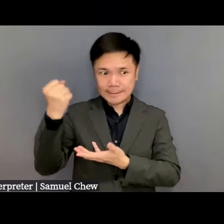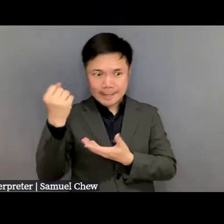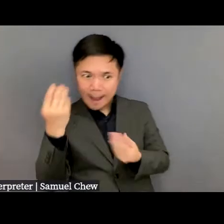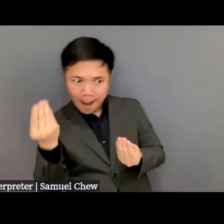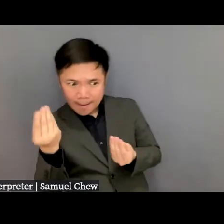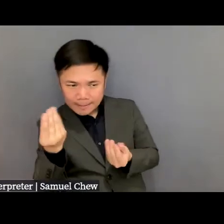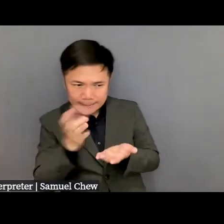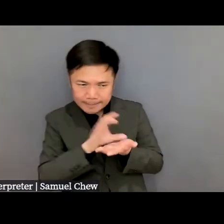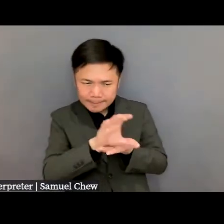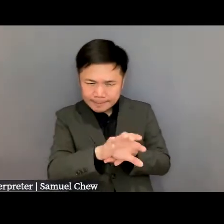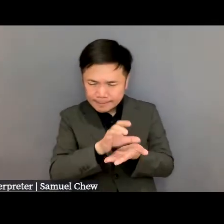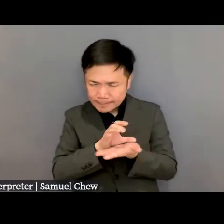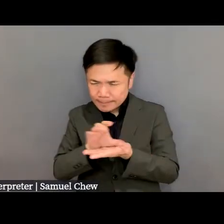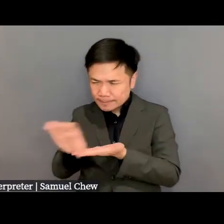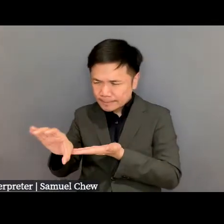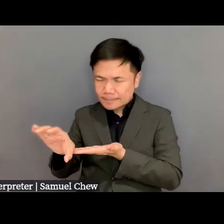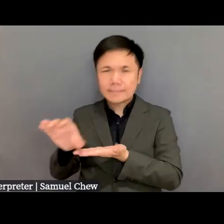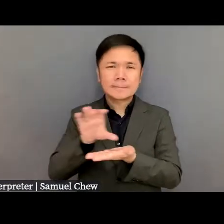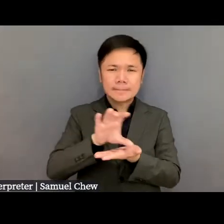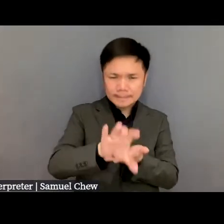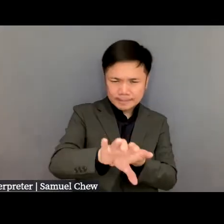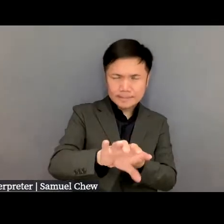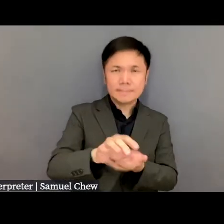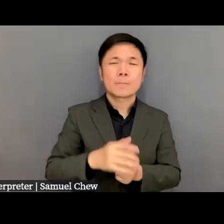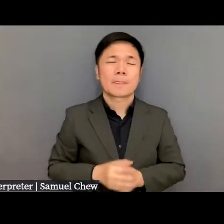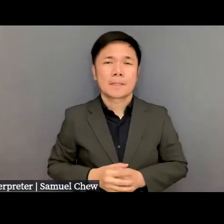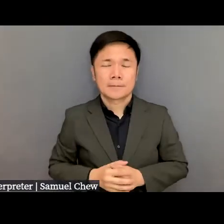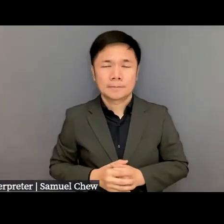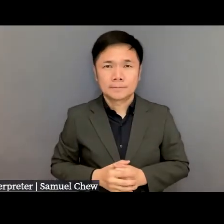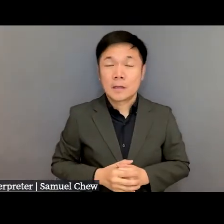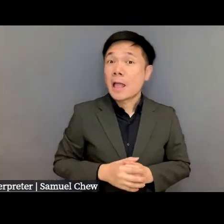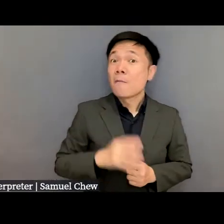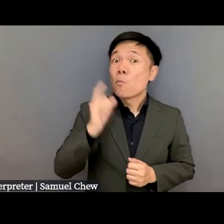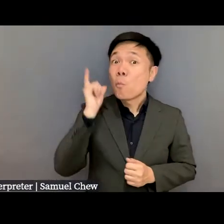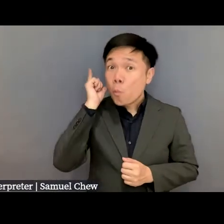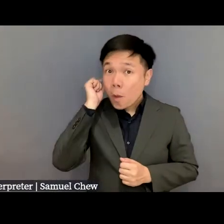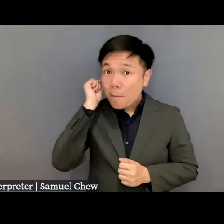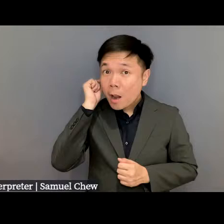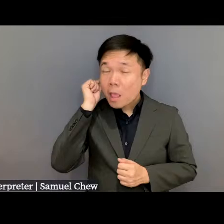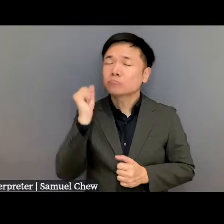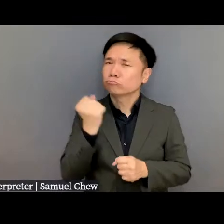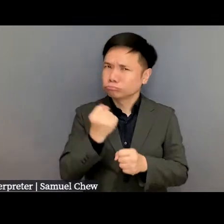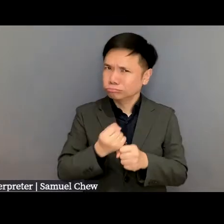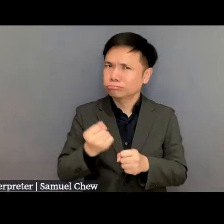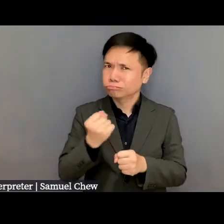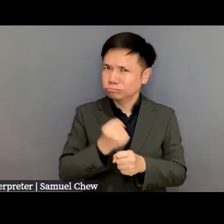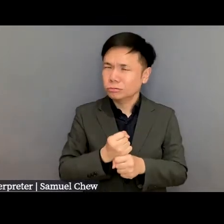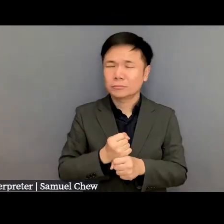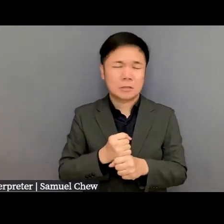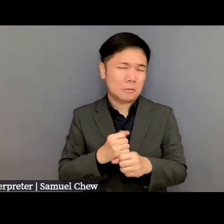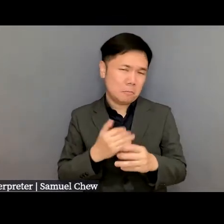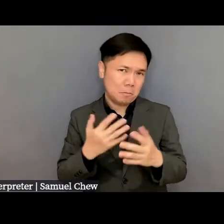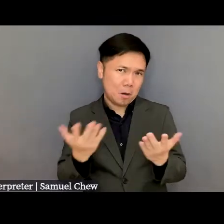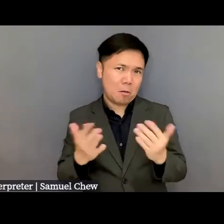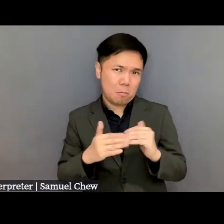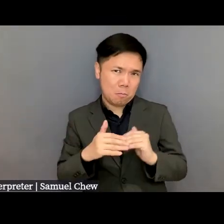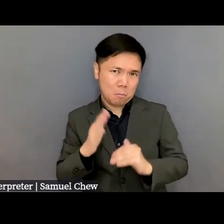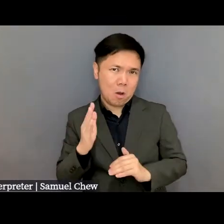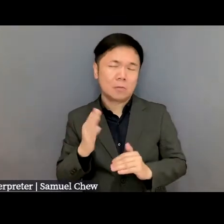were resource allocations that women were giving. Emphasis was